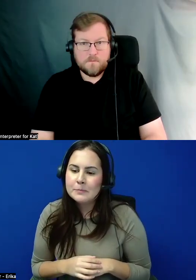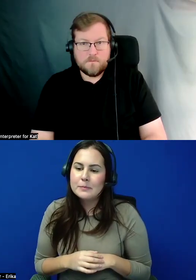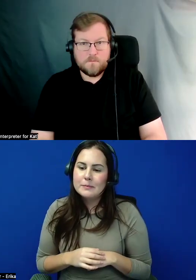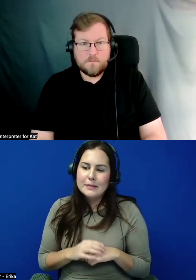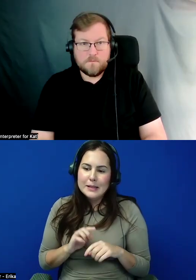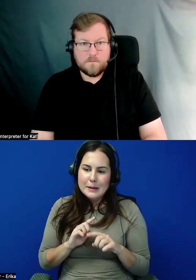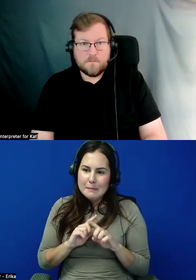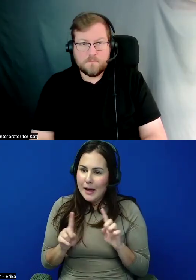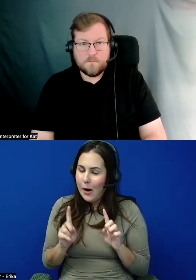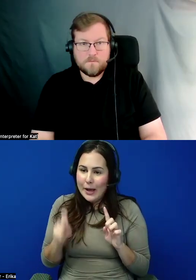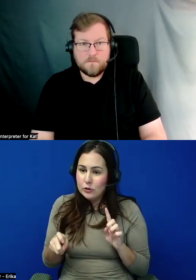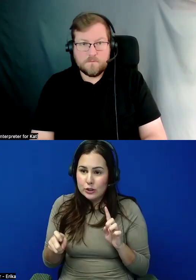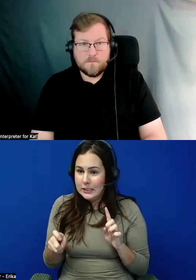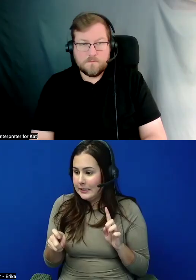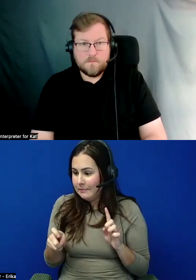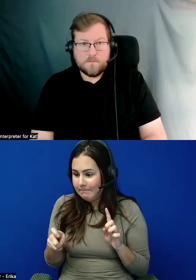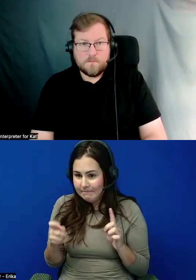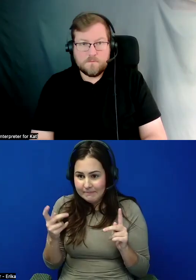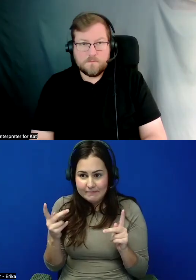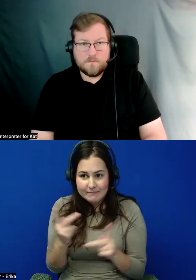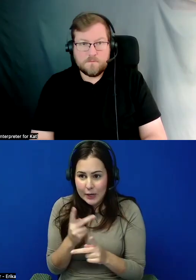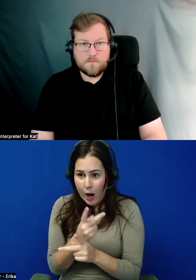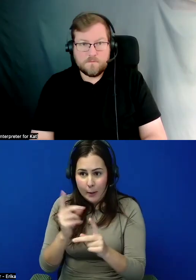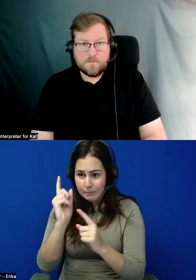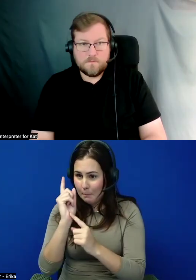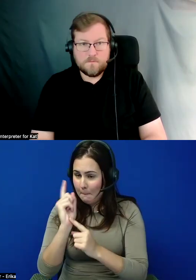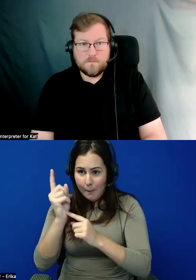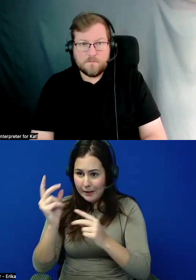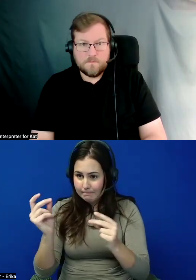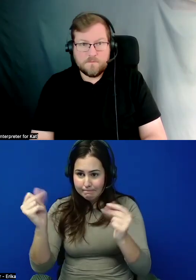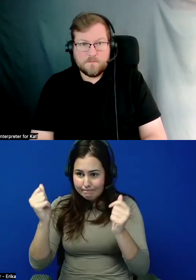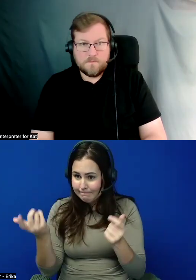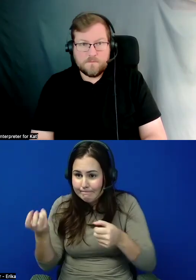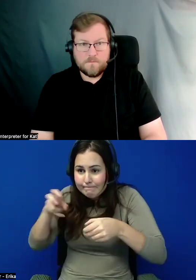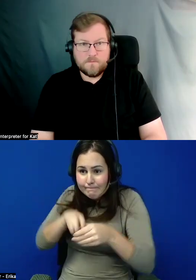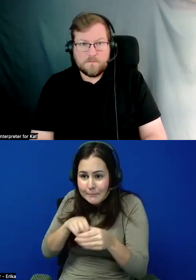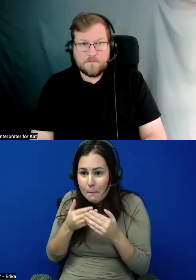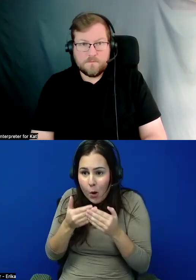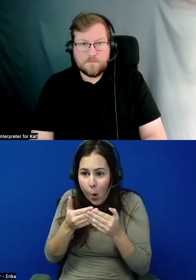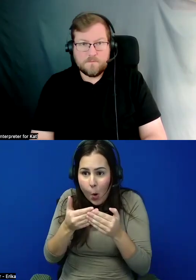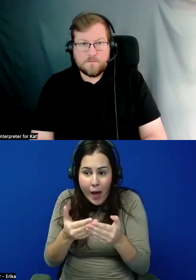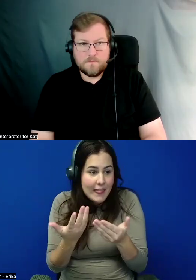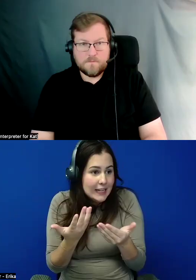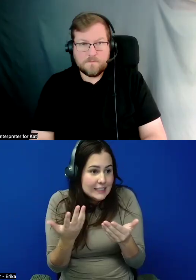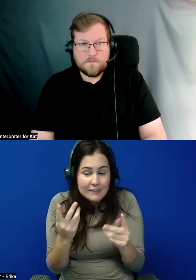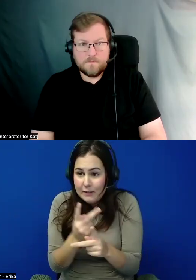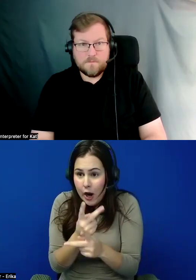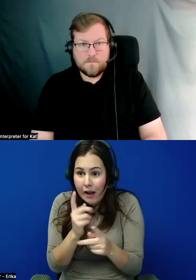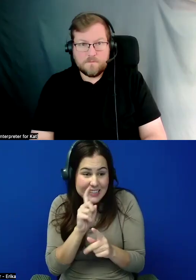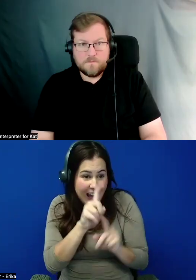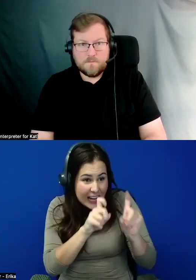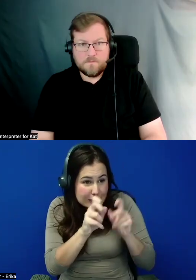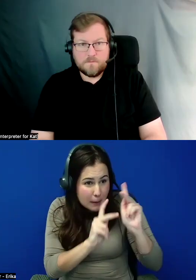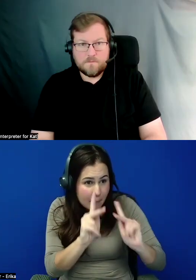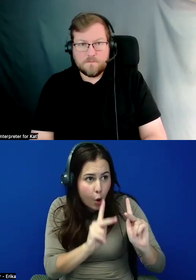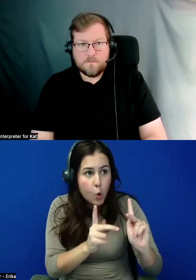kind of legwork, get in a boat, ride out and look for stuff. And then when you meet people, ask them who they knew. And like we